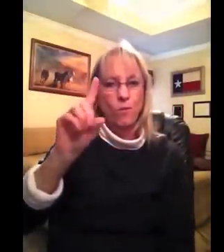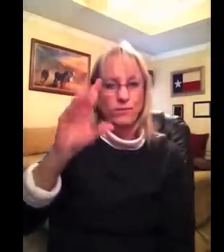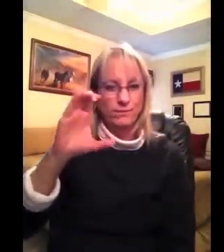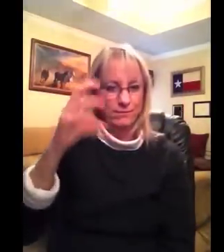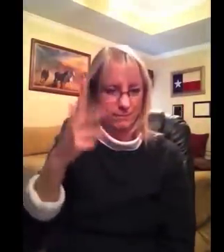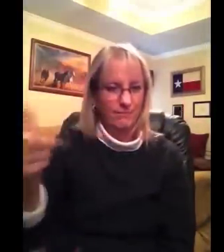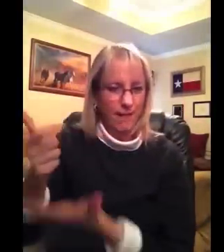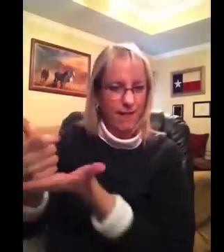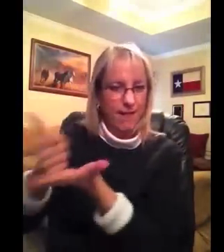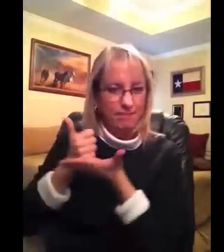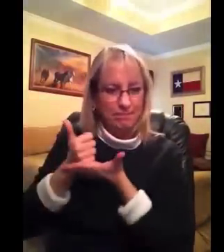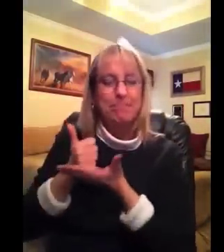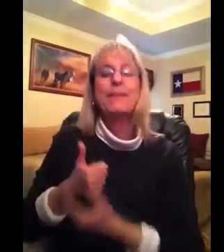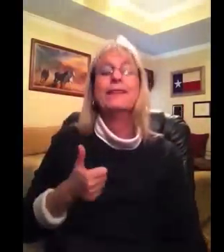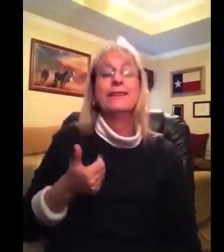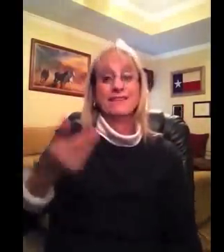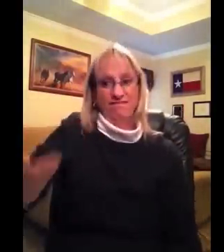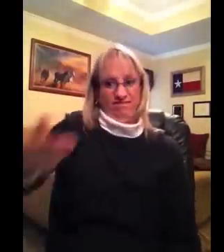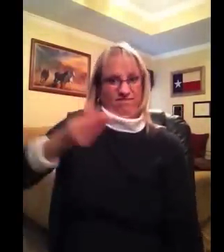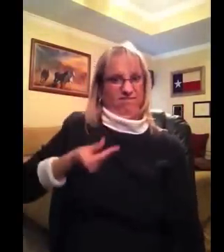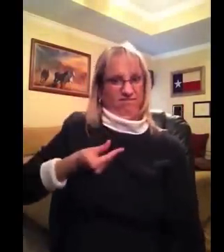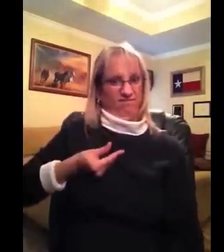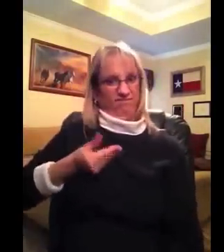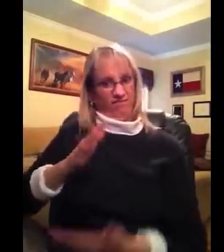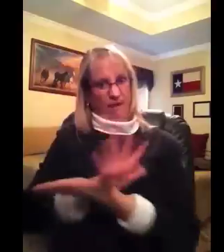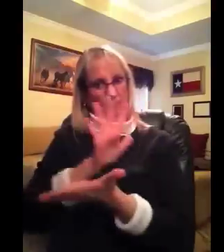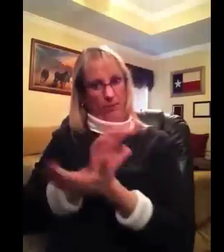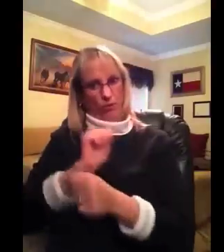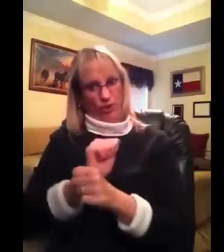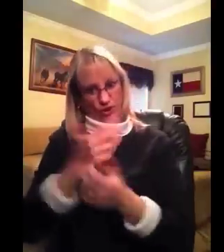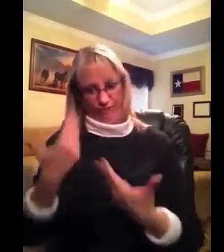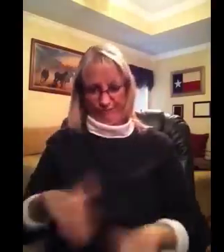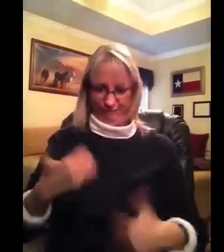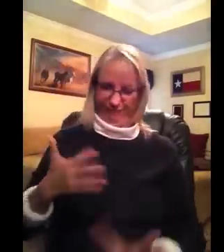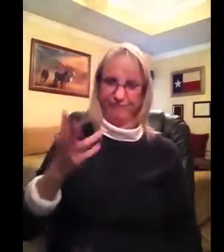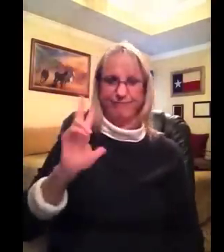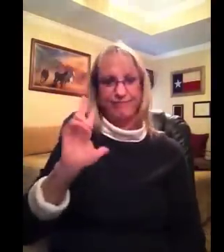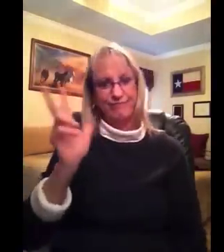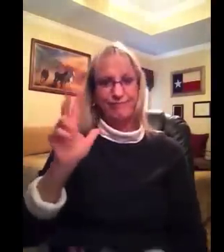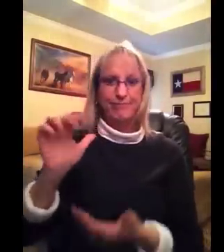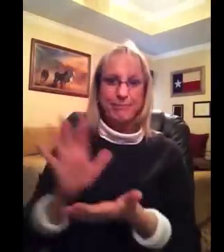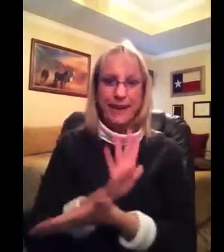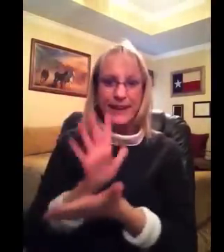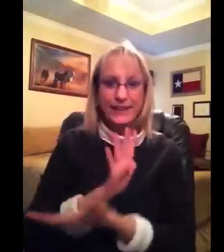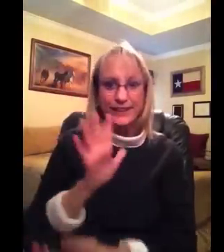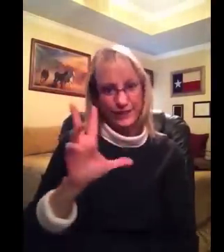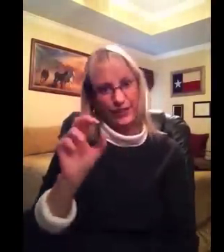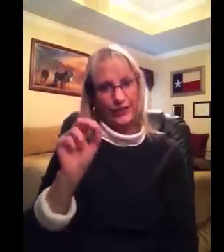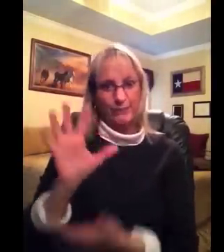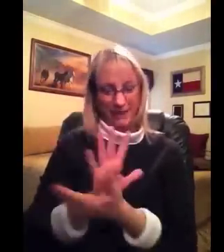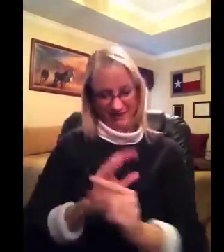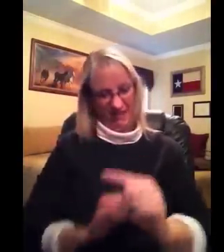then, she has also helped us step by step to get all of the paperwork needed for the 501c3